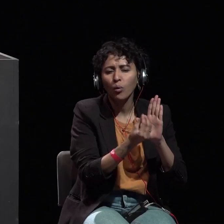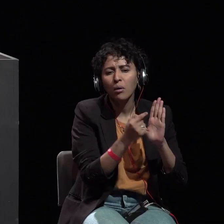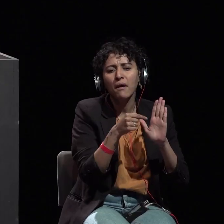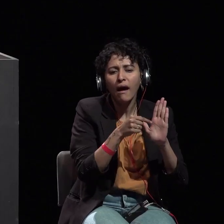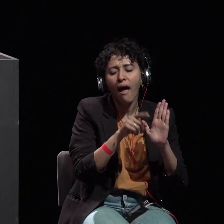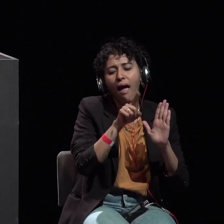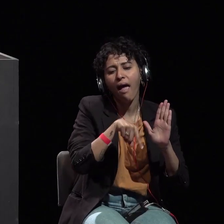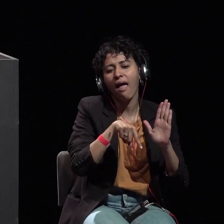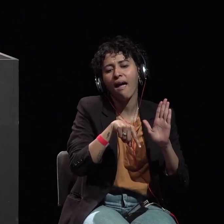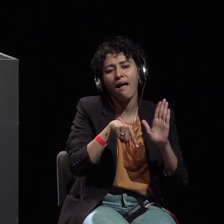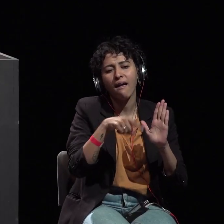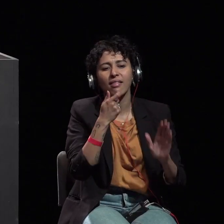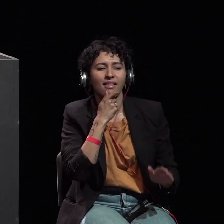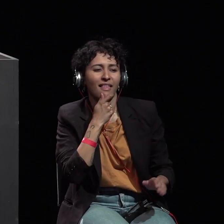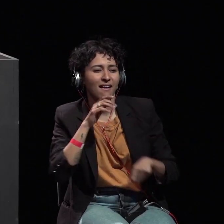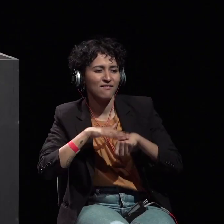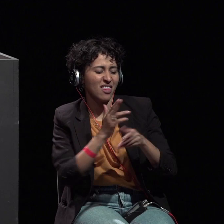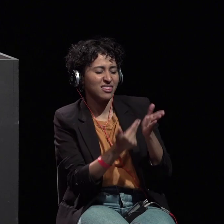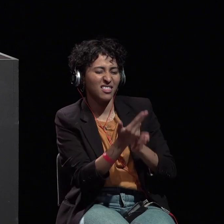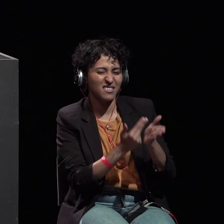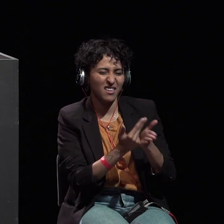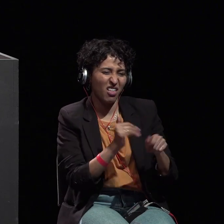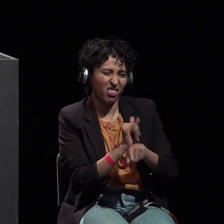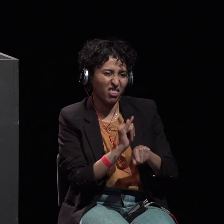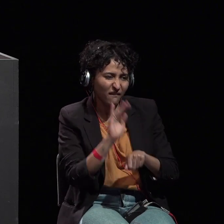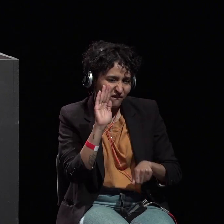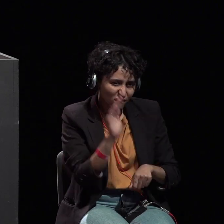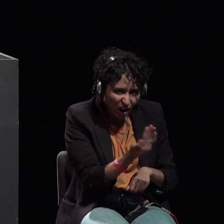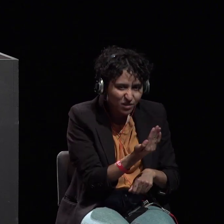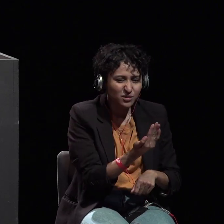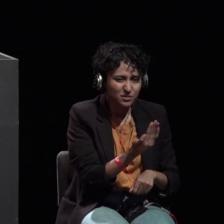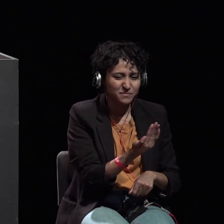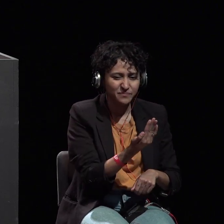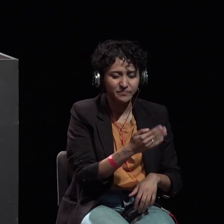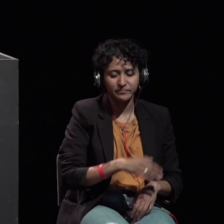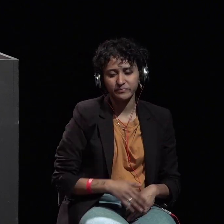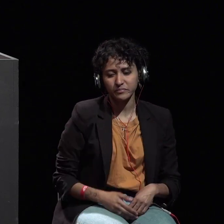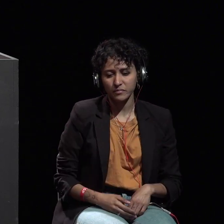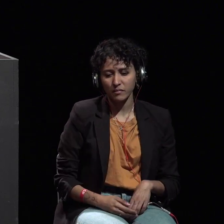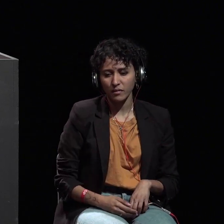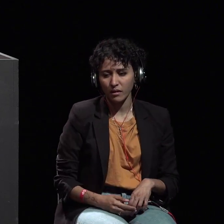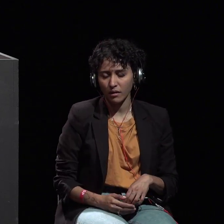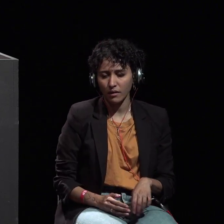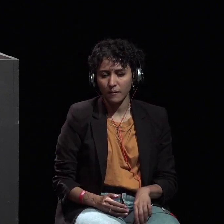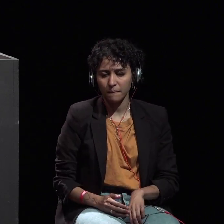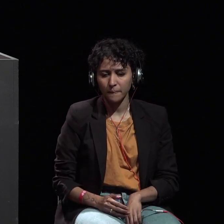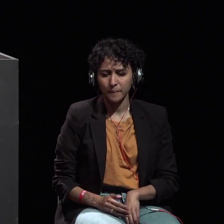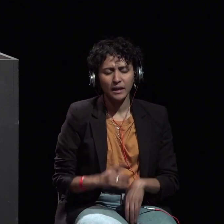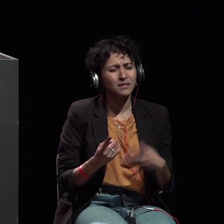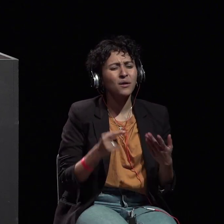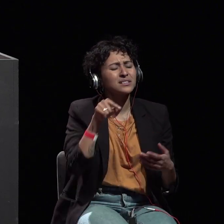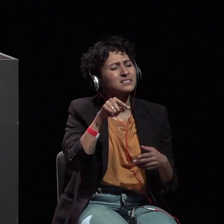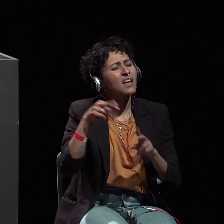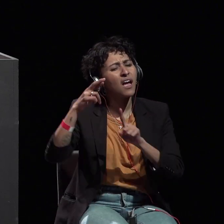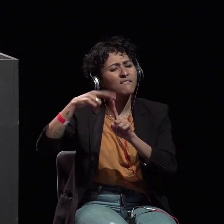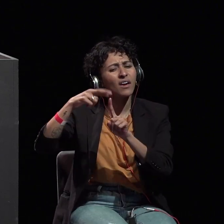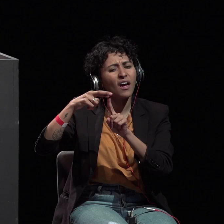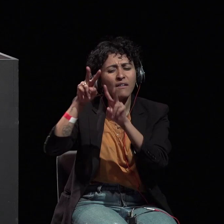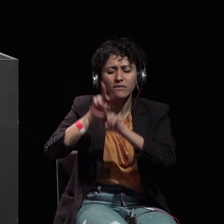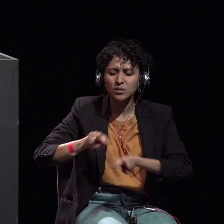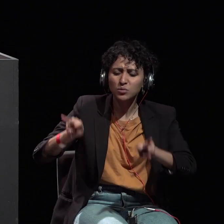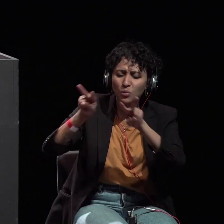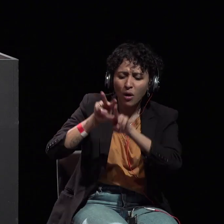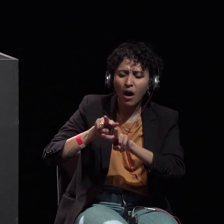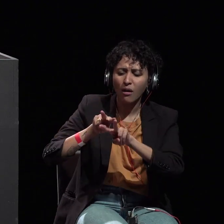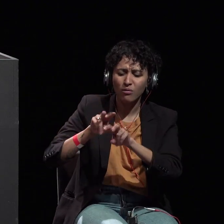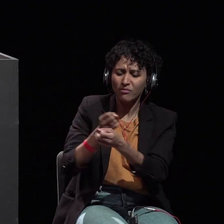Hawaiian kingdom. This confluence of race, print, and visual evidence, then, is an 18th century well that is slow to run dry. Indeed,